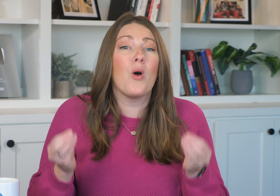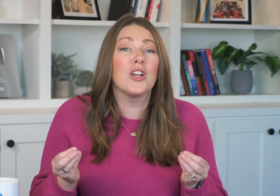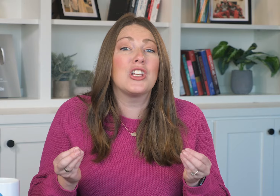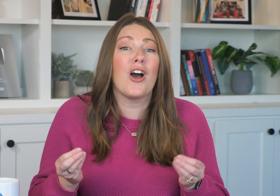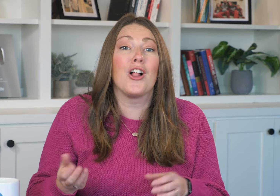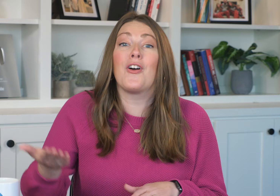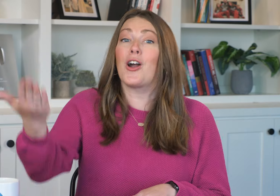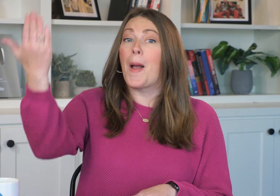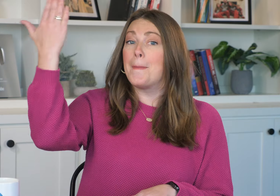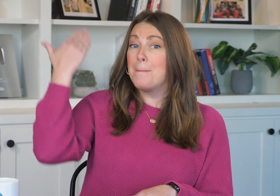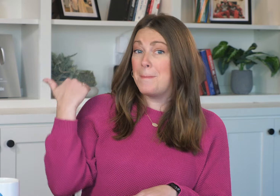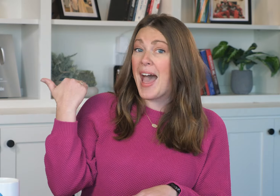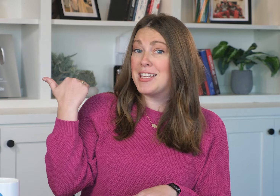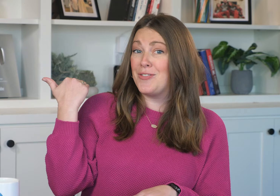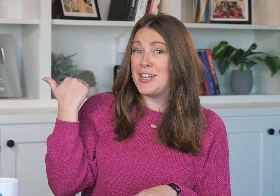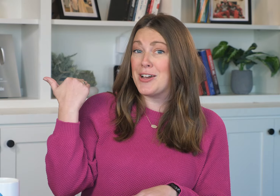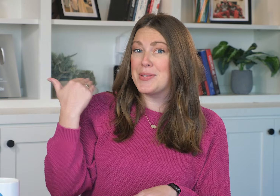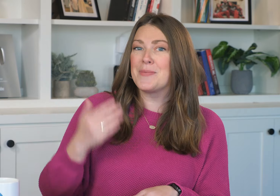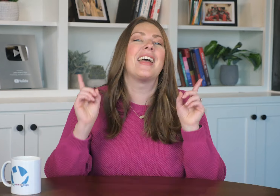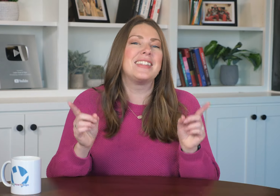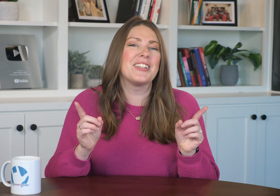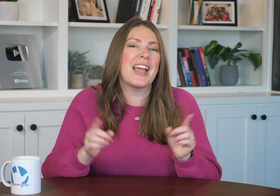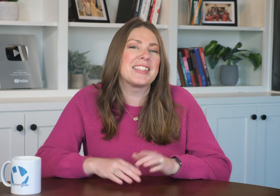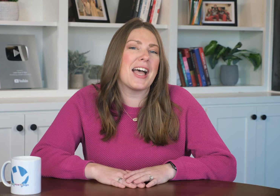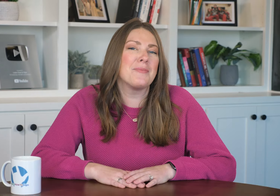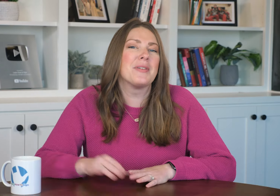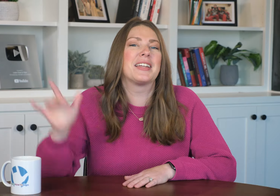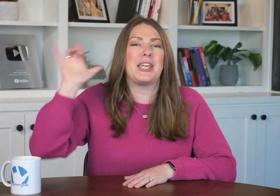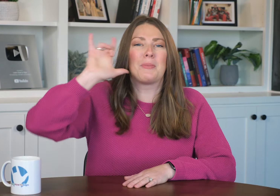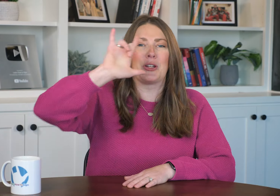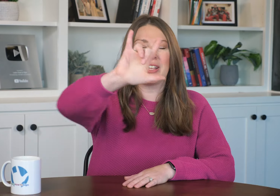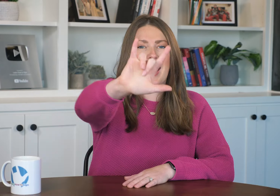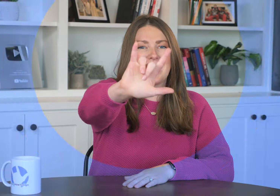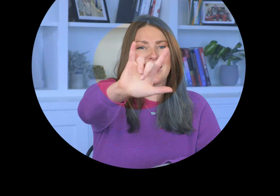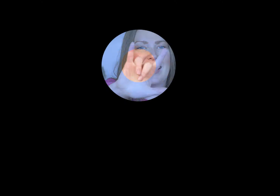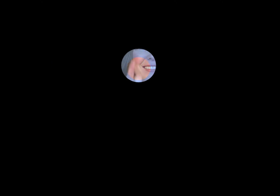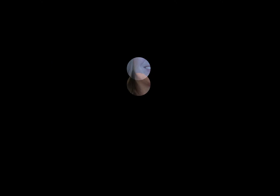watching all of our past videos. Until next time, keep learning how to sign.